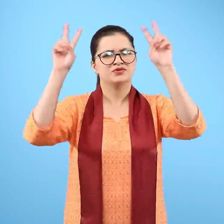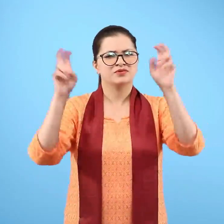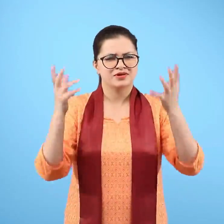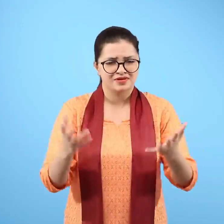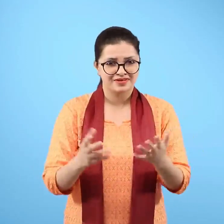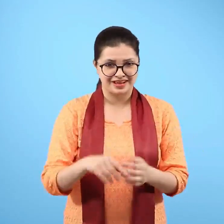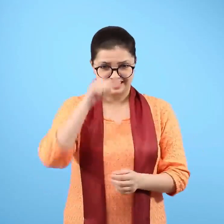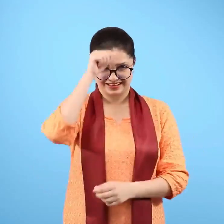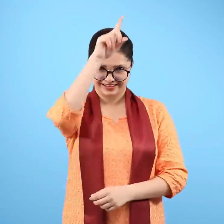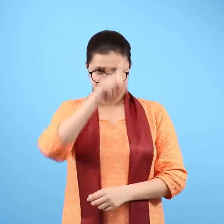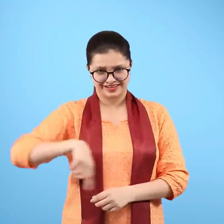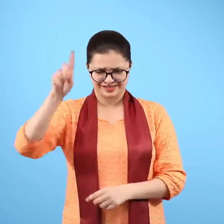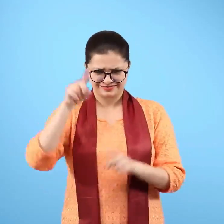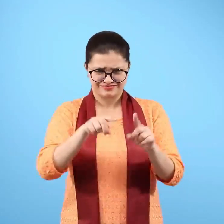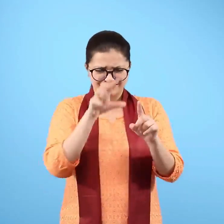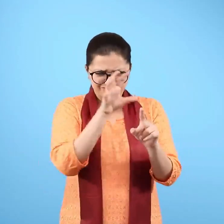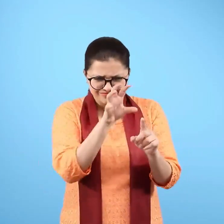Lines between the states.